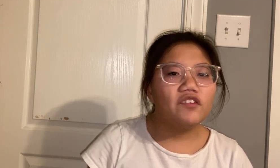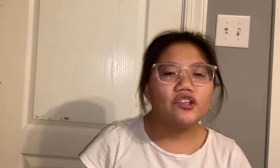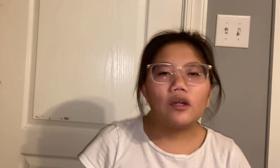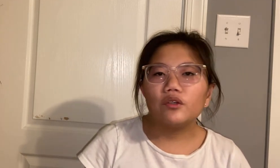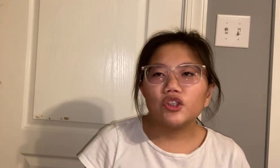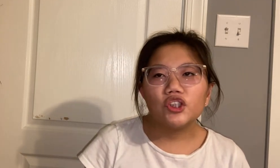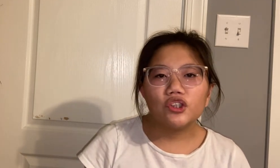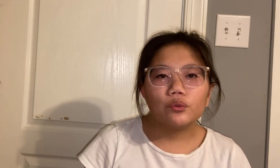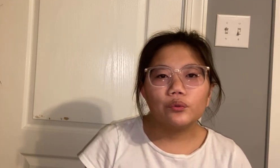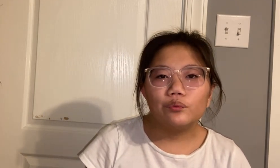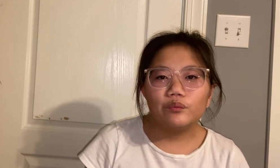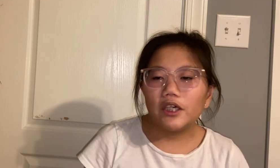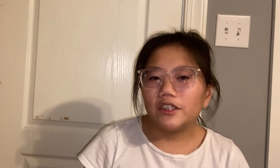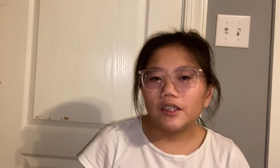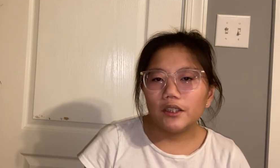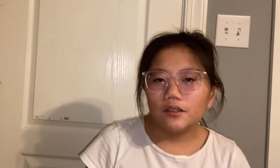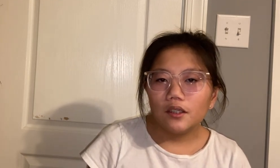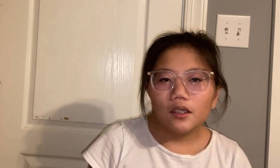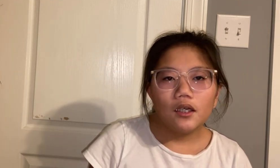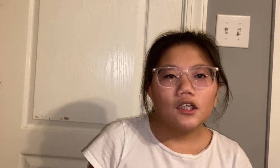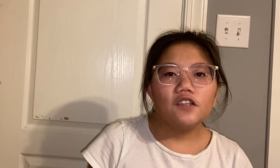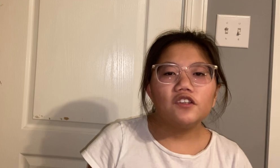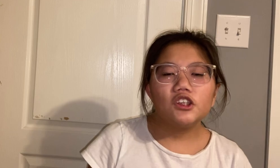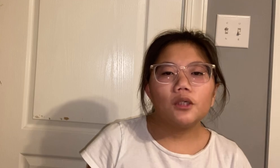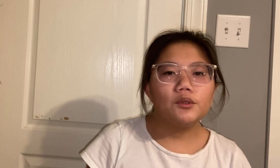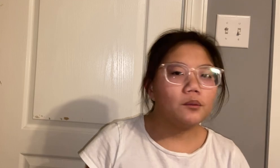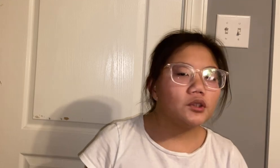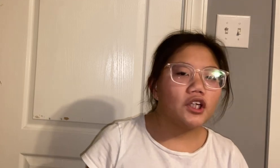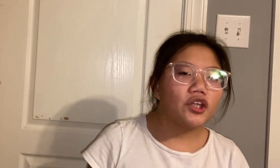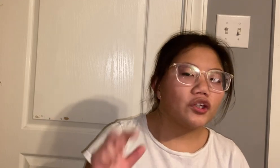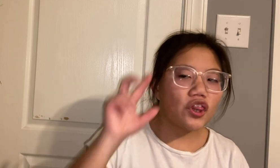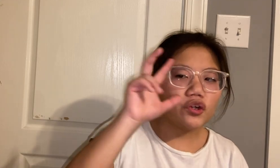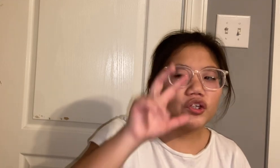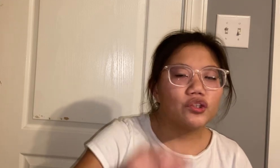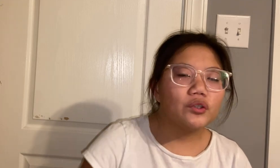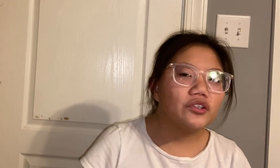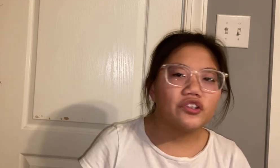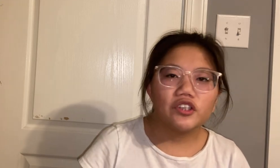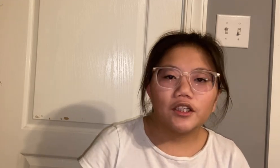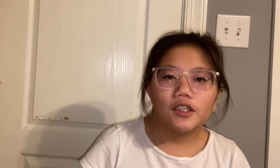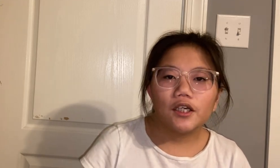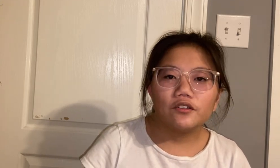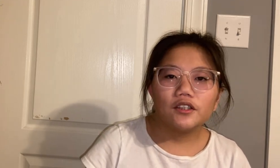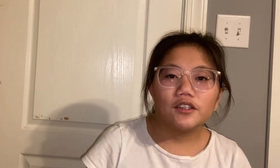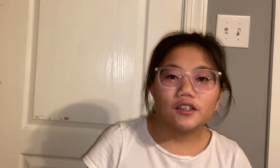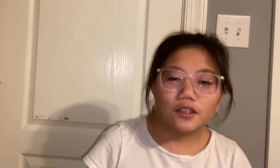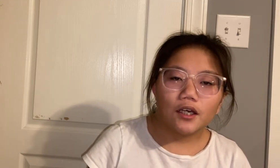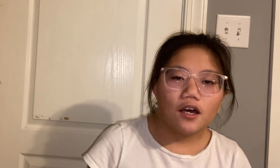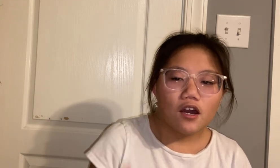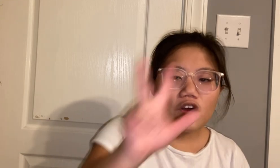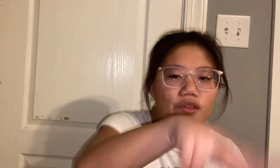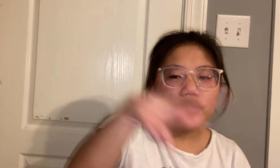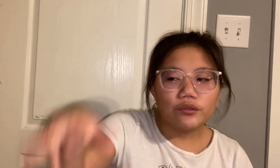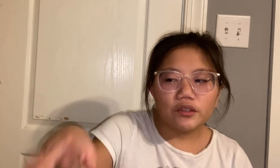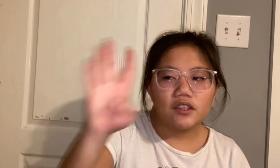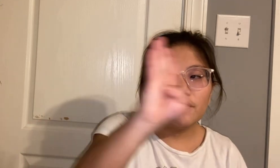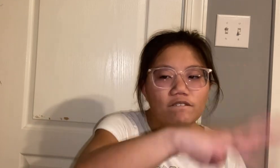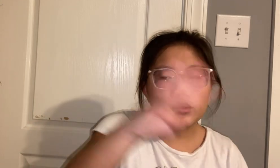figure out thirty through ninety nine if it's a double number like thirty three or ninety nine or anything like that thirty three forty